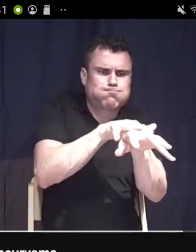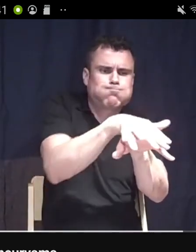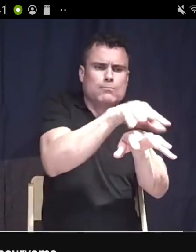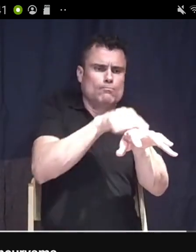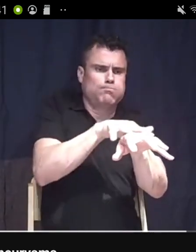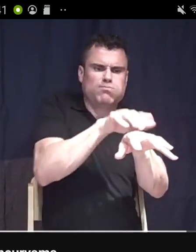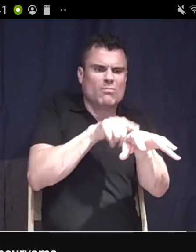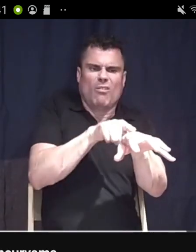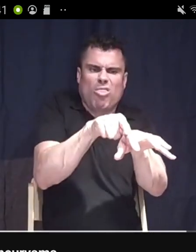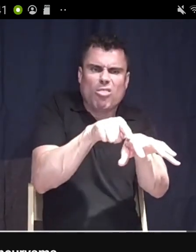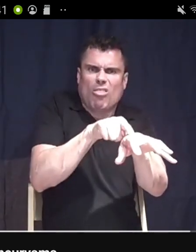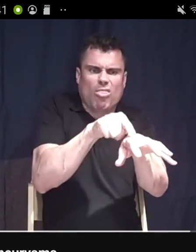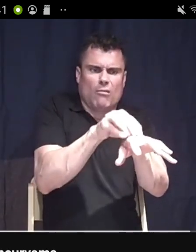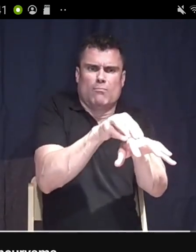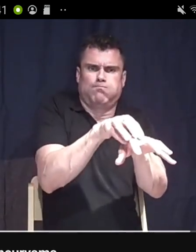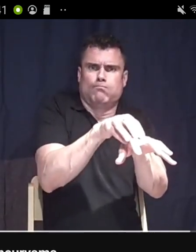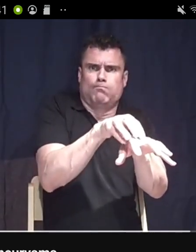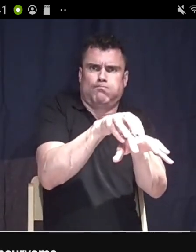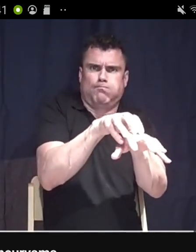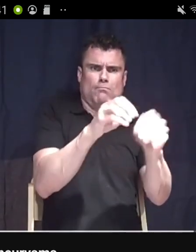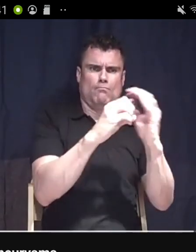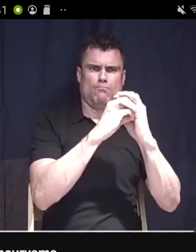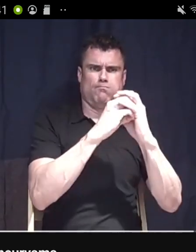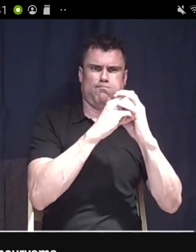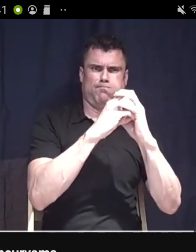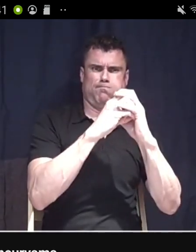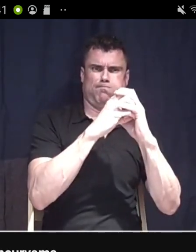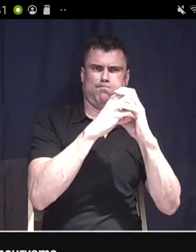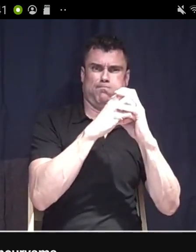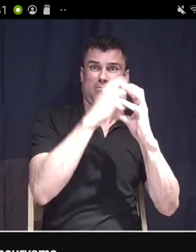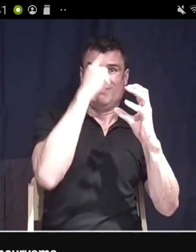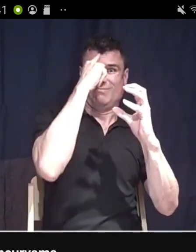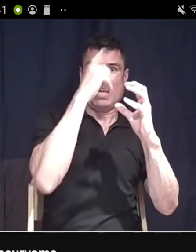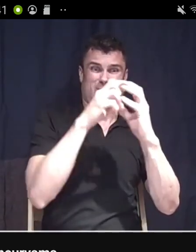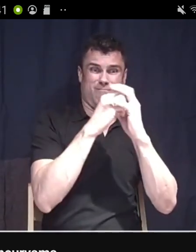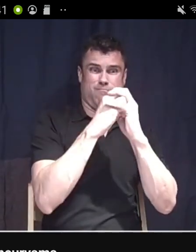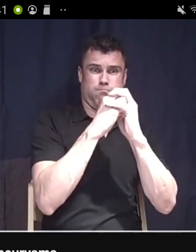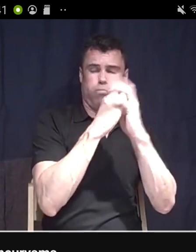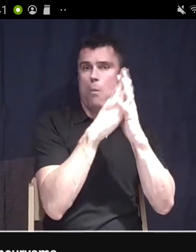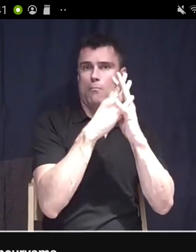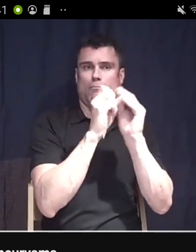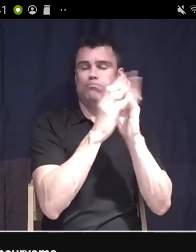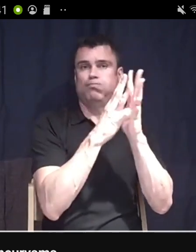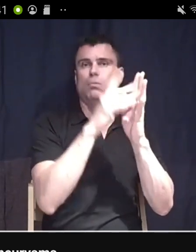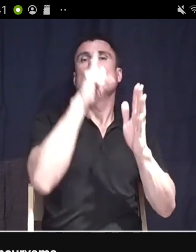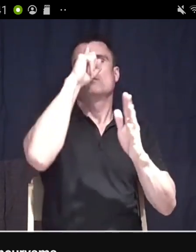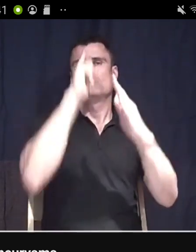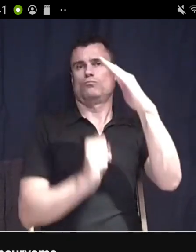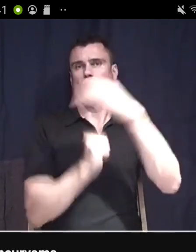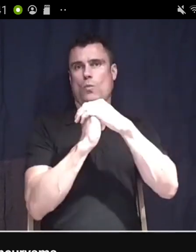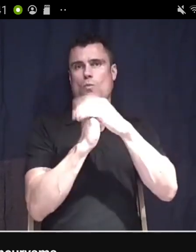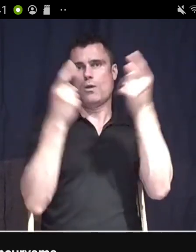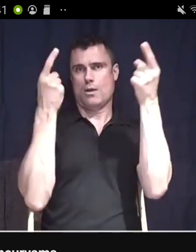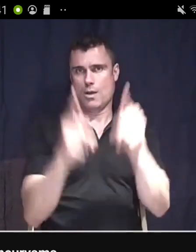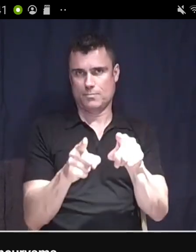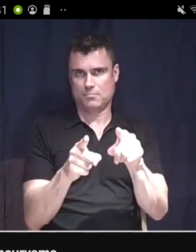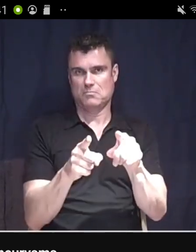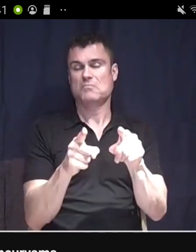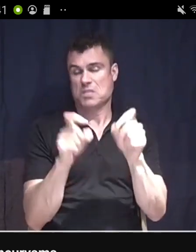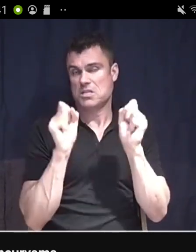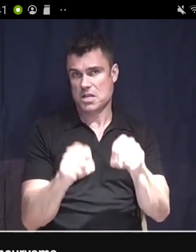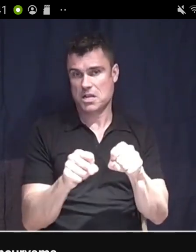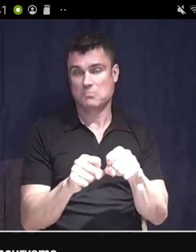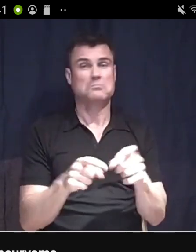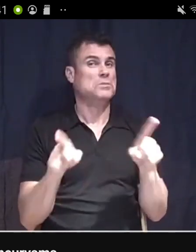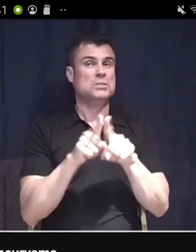first, instead of the visual memory muscle developed once